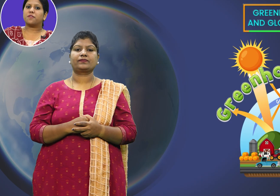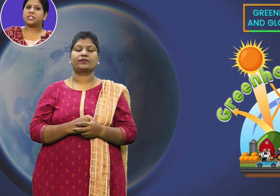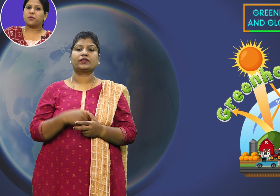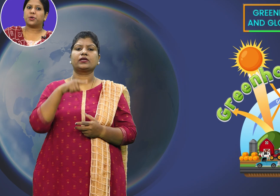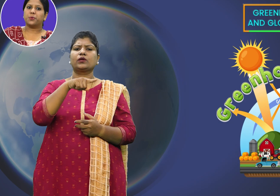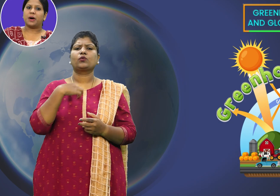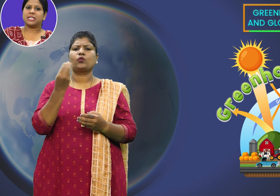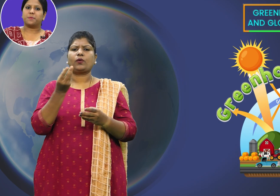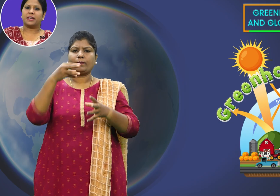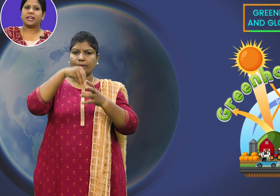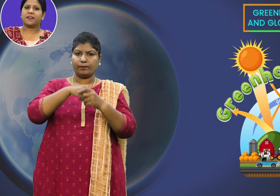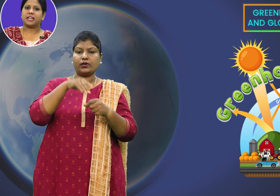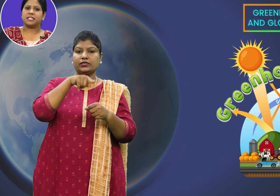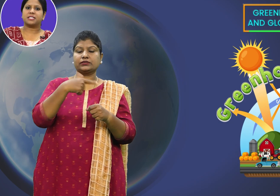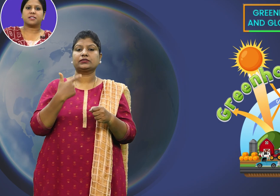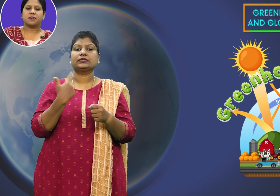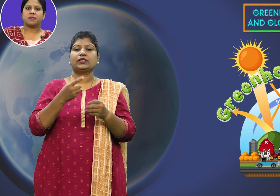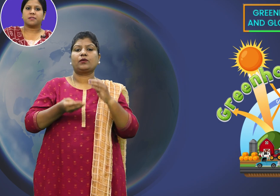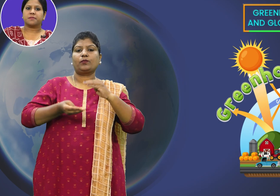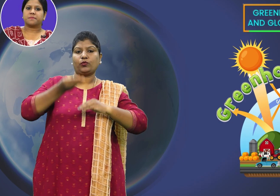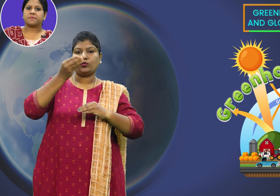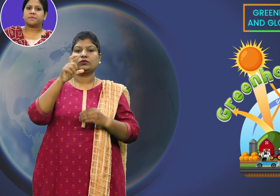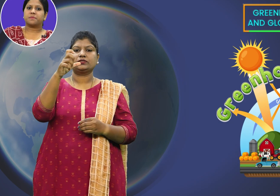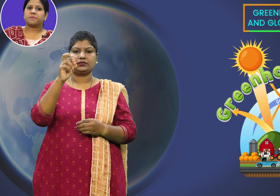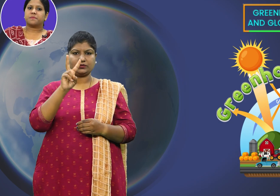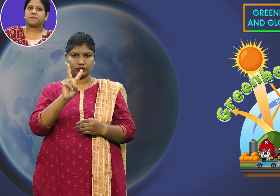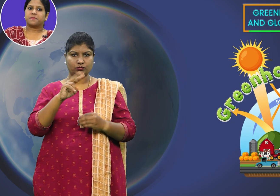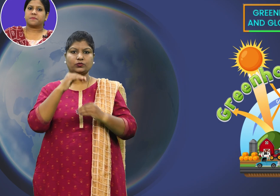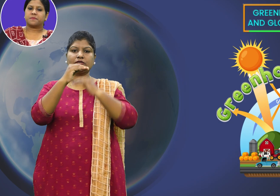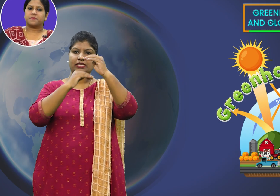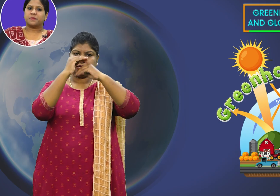proportion of CO2 has been increased